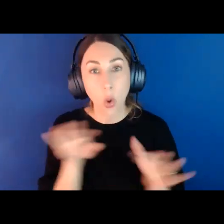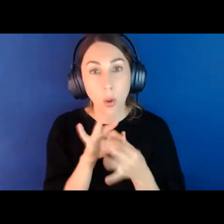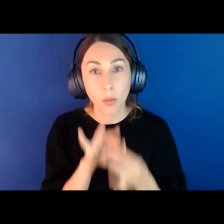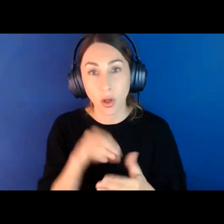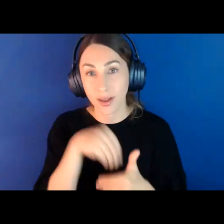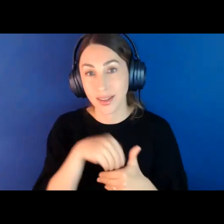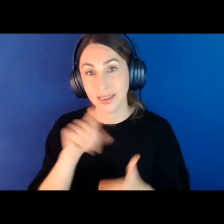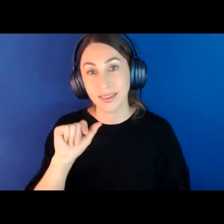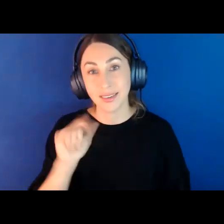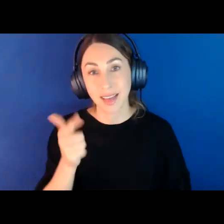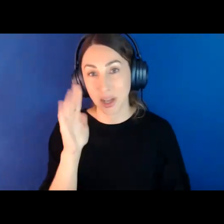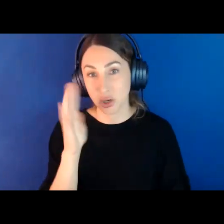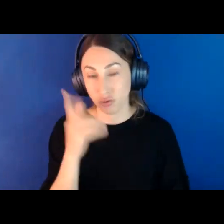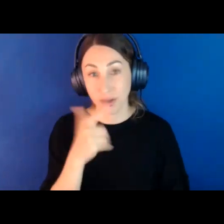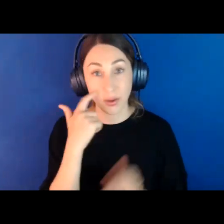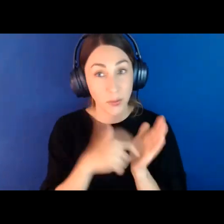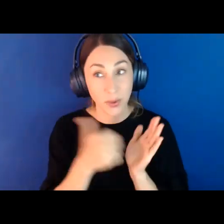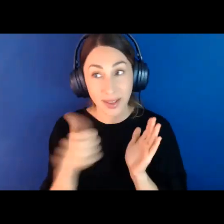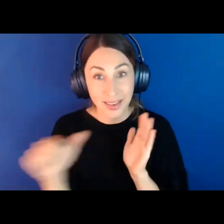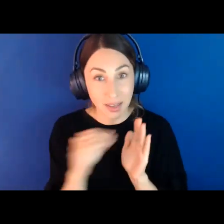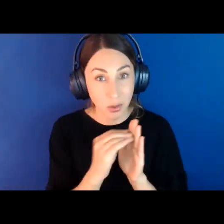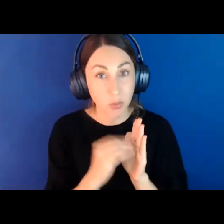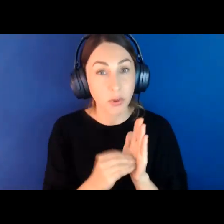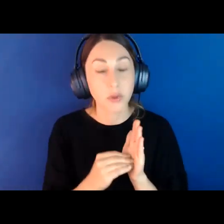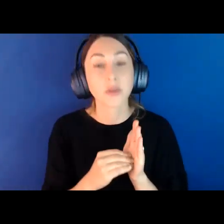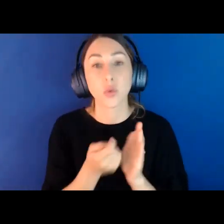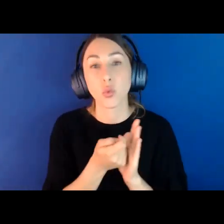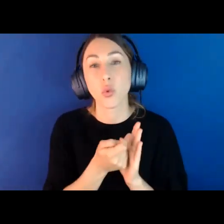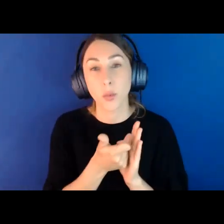tree. So if you find any type of notes, you can remove them.